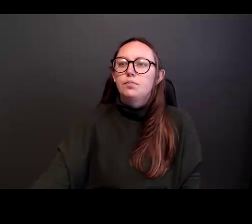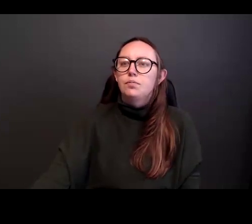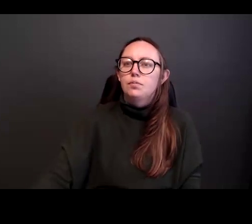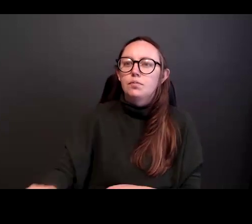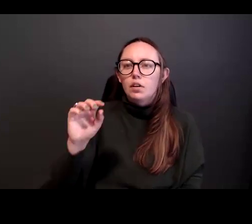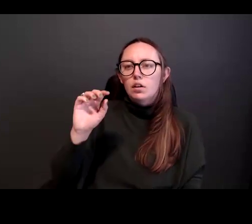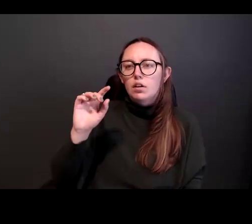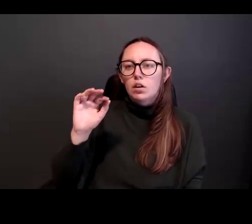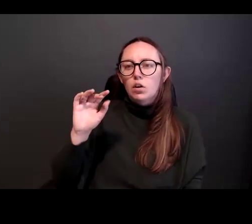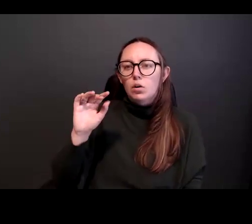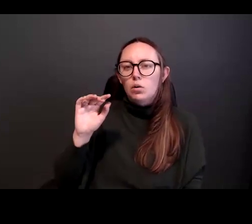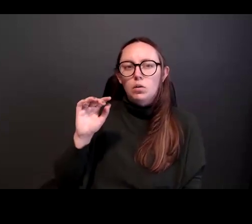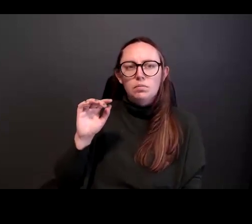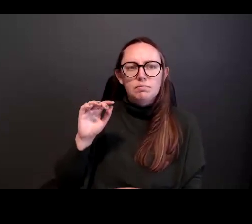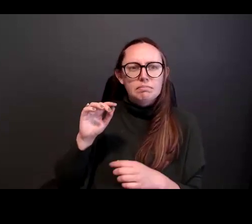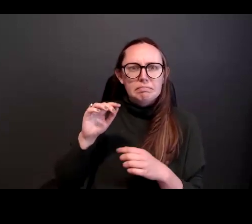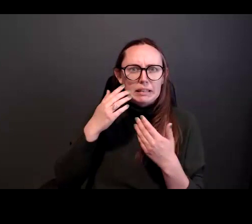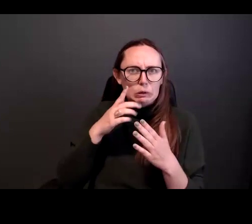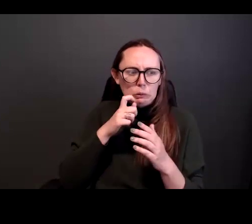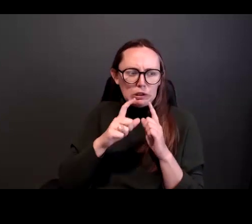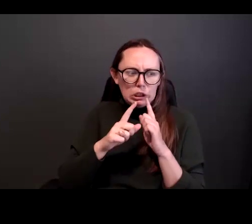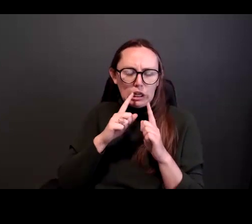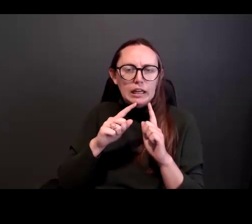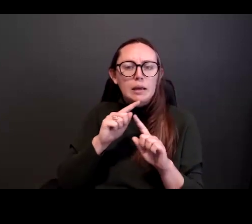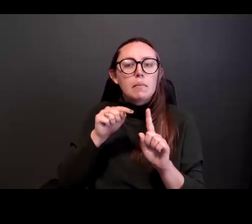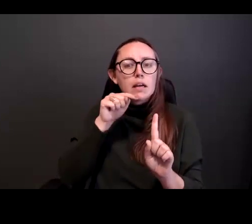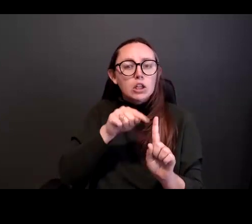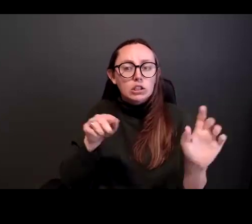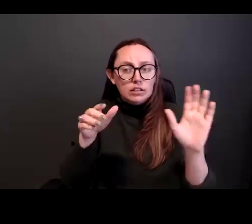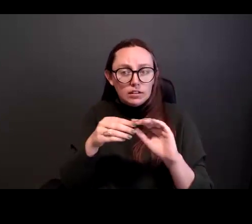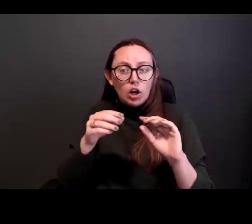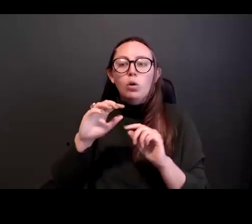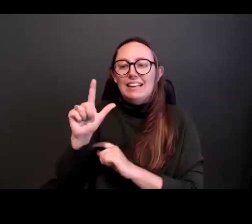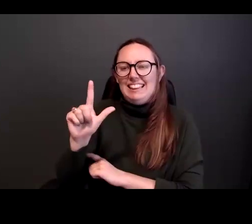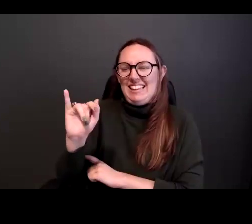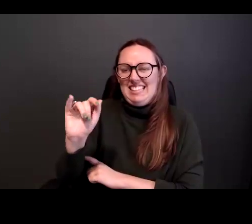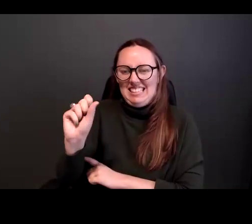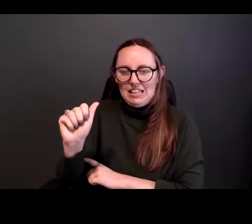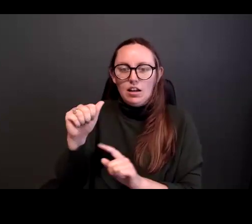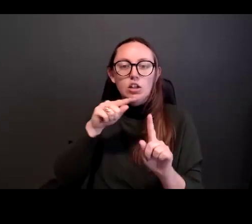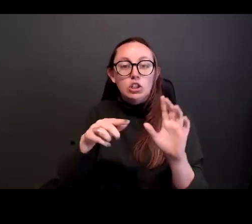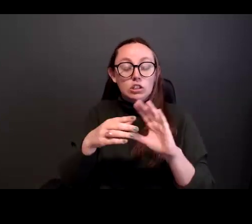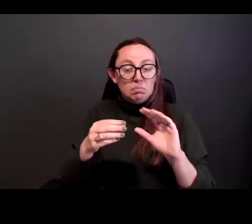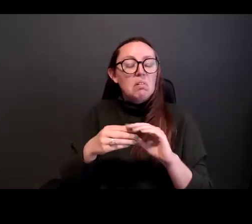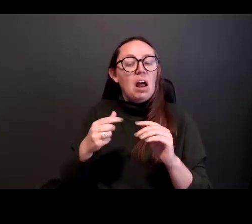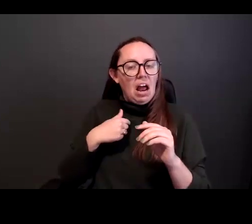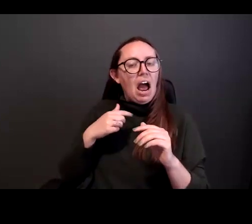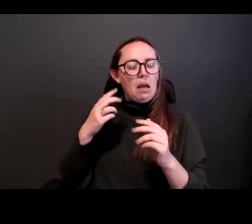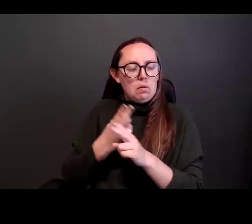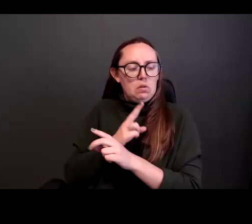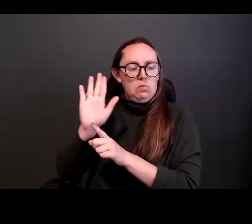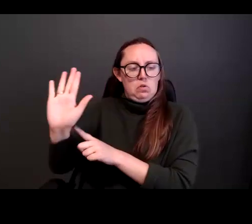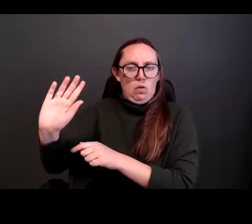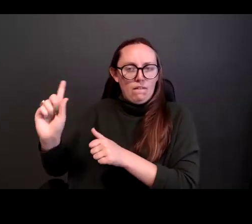take I like that. I those are the kind of books I like, is you take the same scene or and then have it